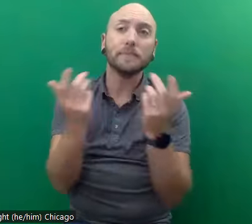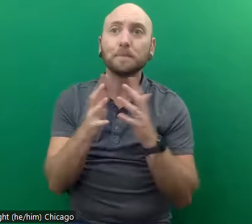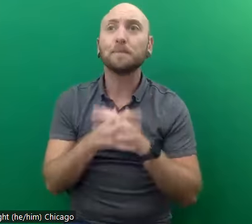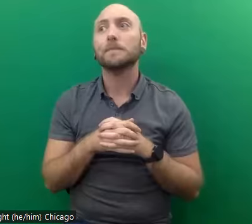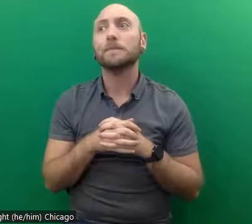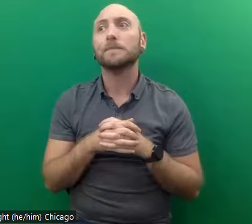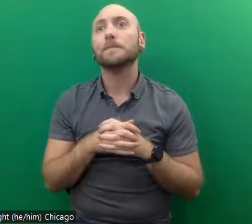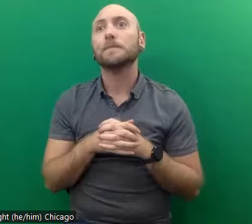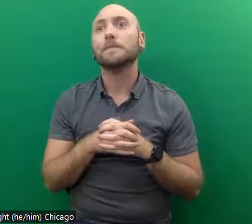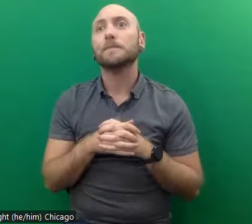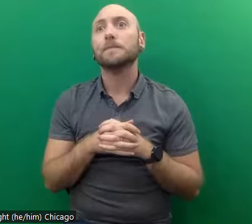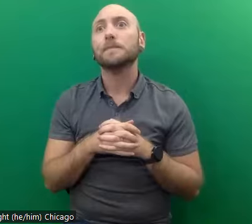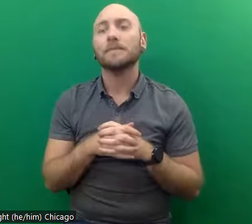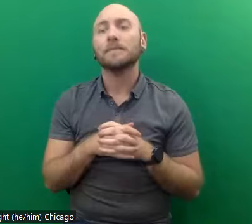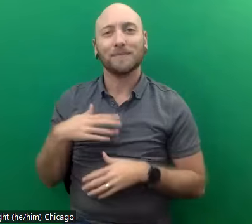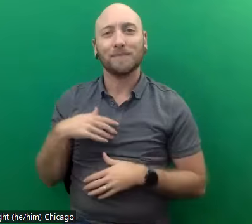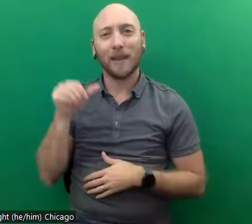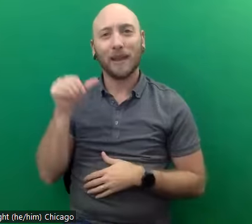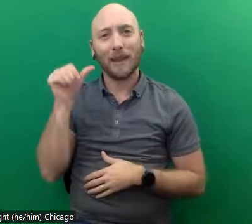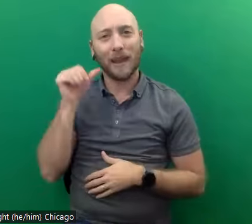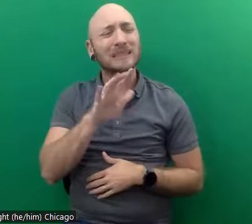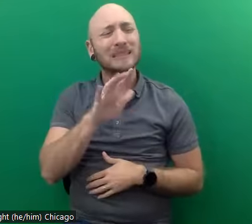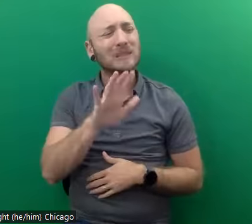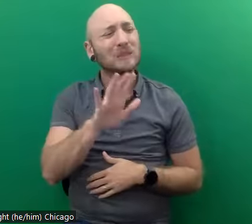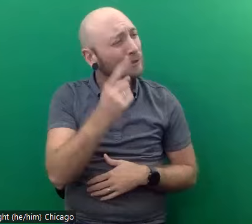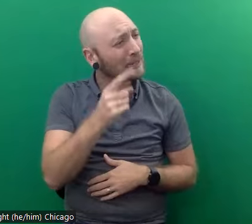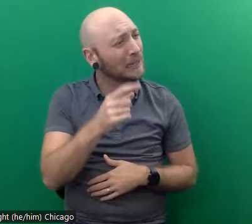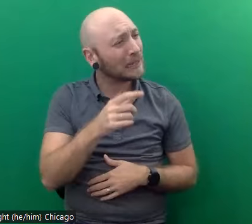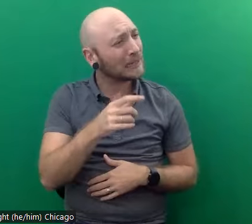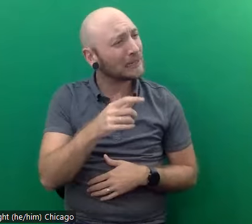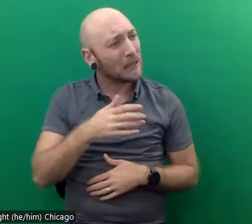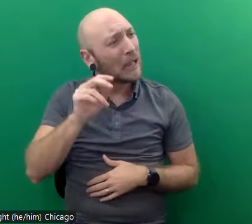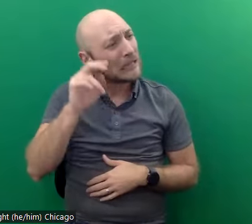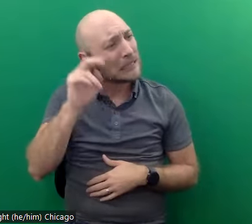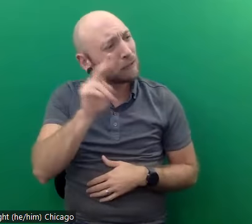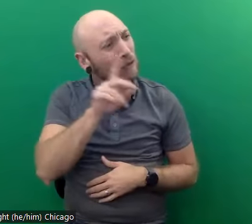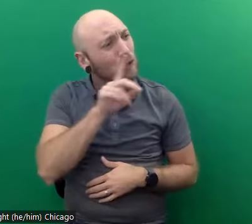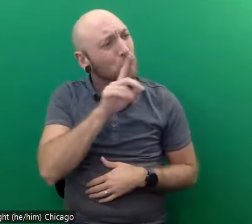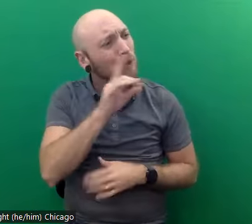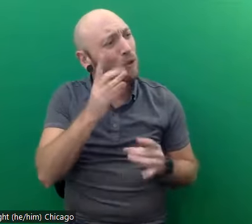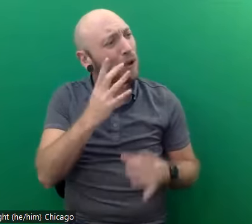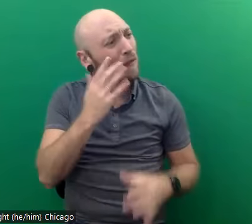and my aunt's like, you know, he's been through so much as a kid, you know, and I just hear the enabling,